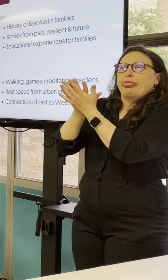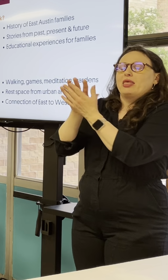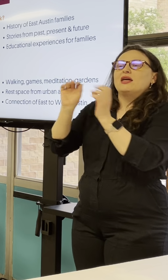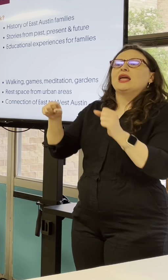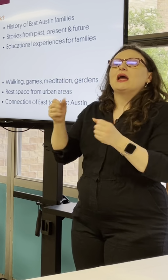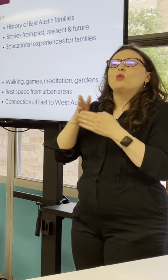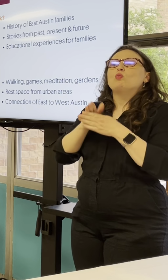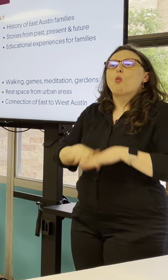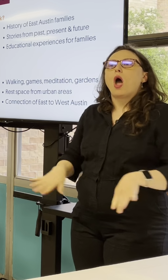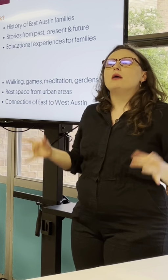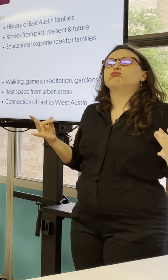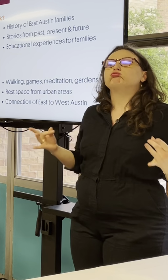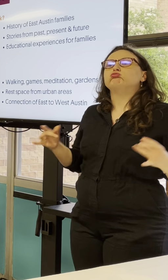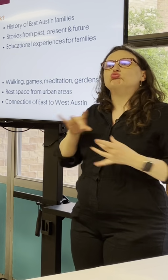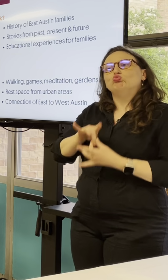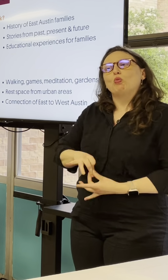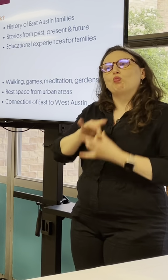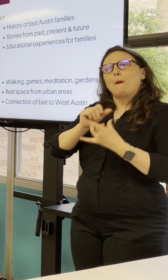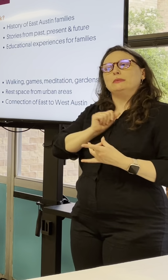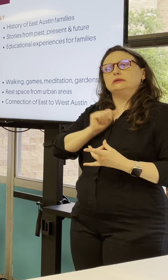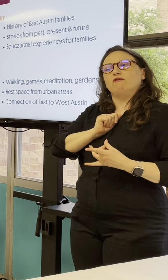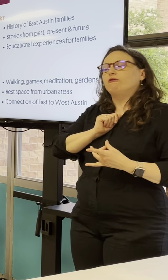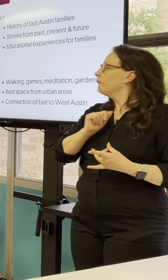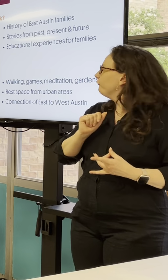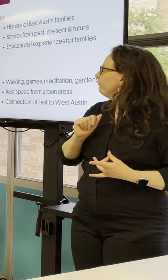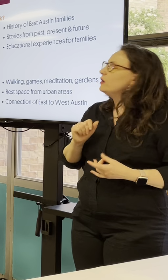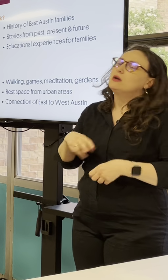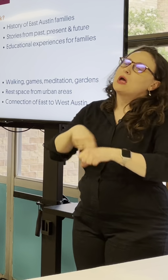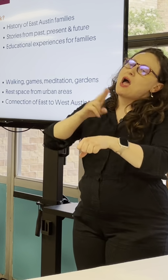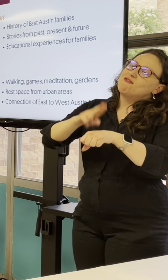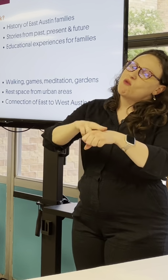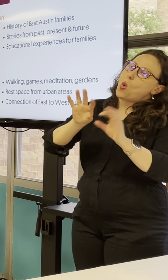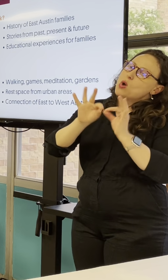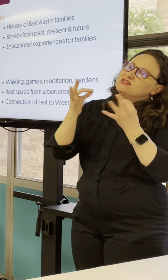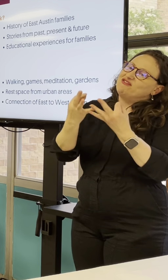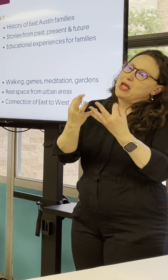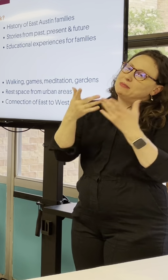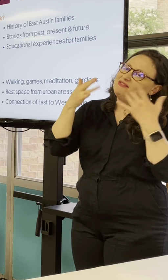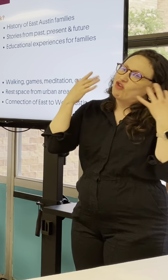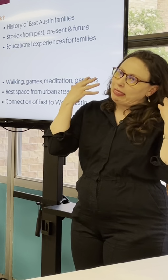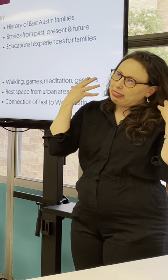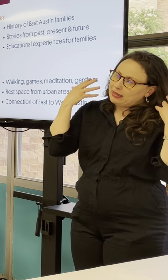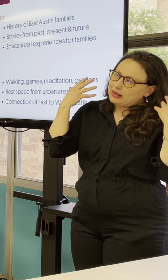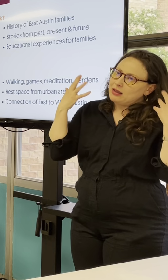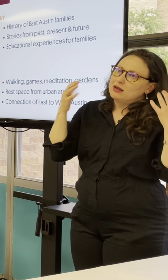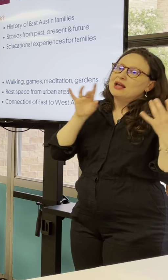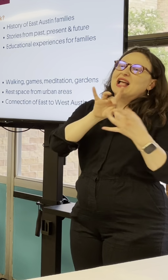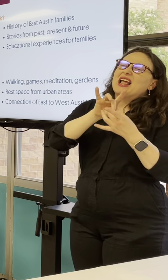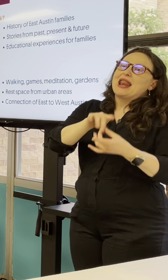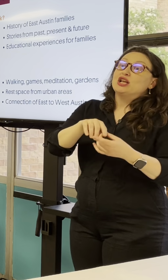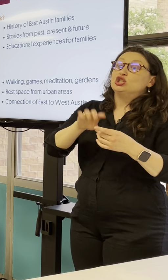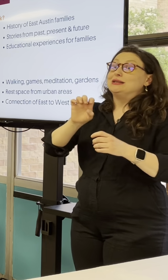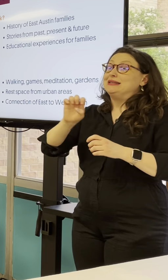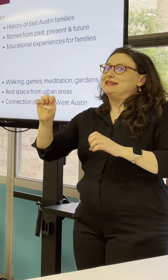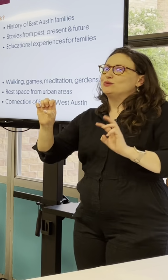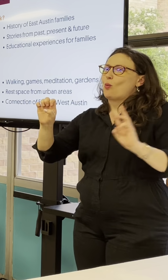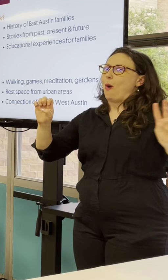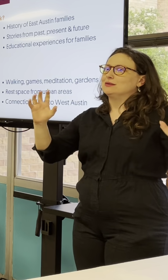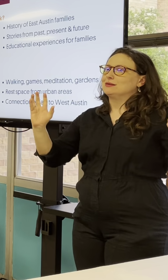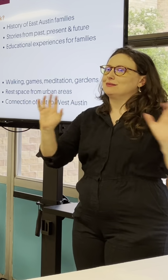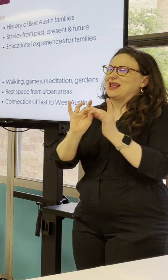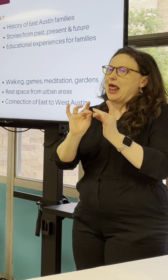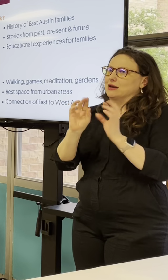myself. And then, of course, making sure it's a family-friendly space and that there's connection to east to west. As you know,